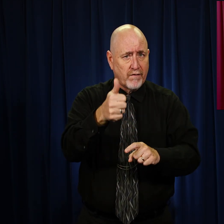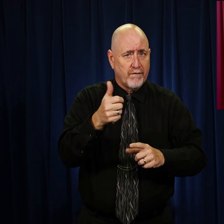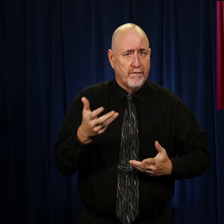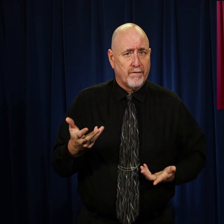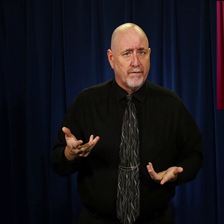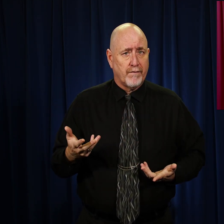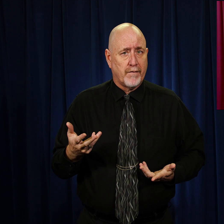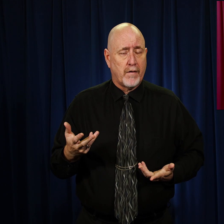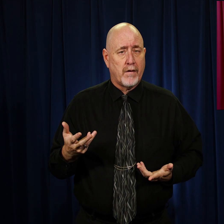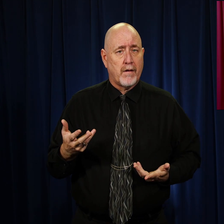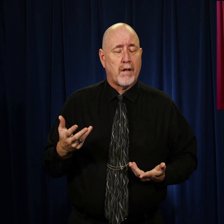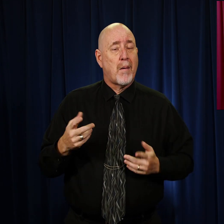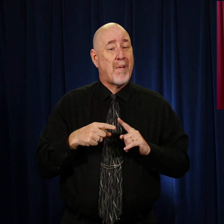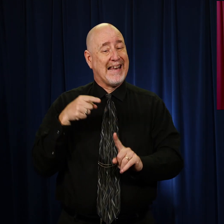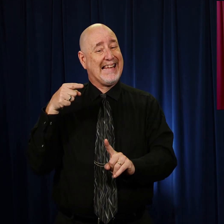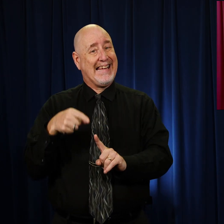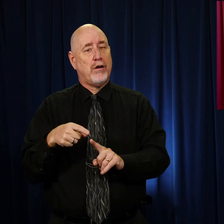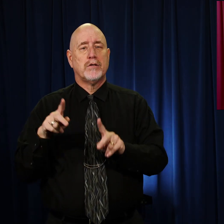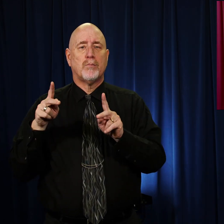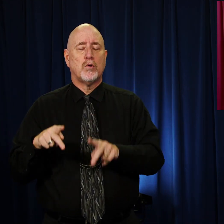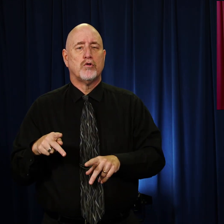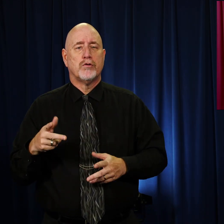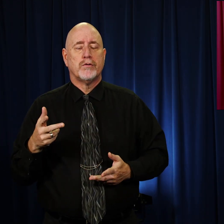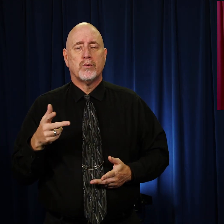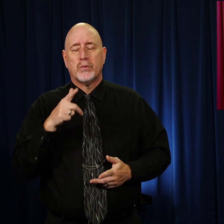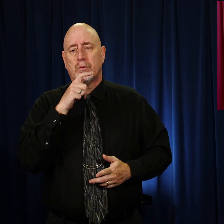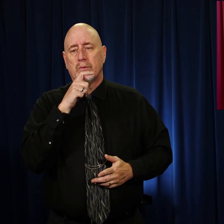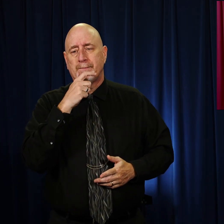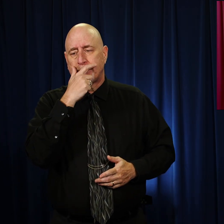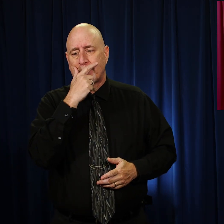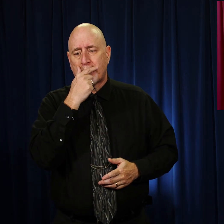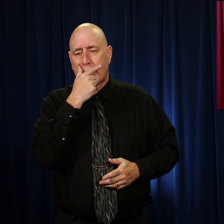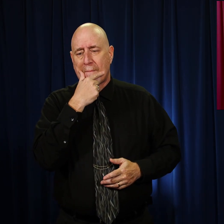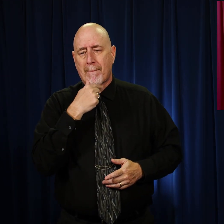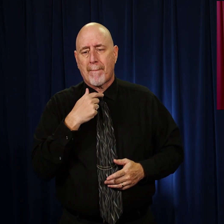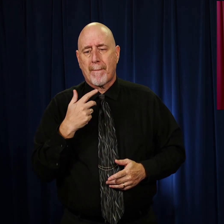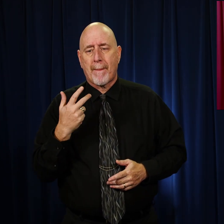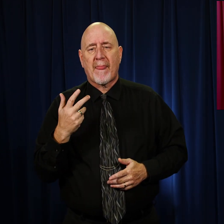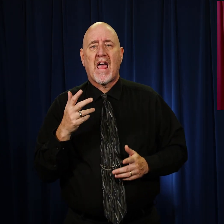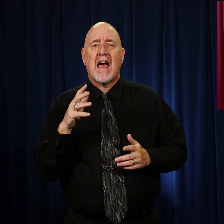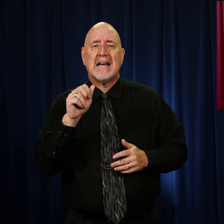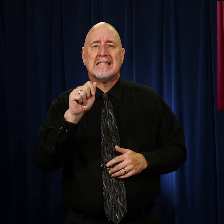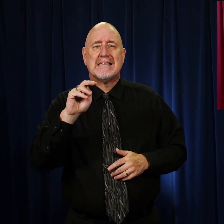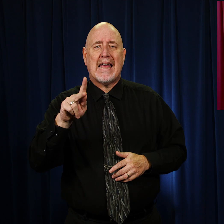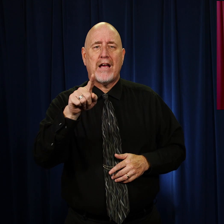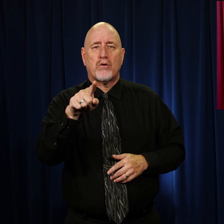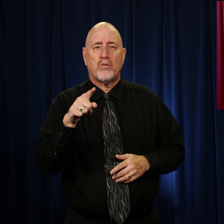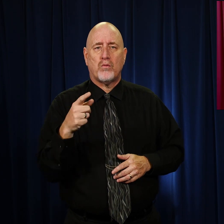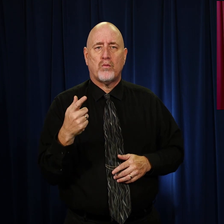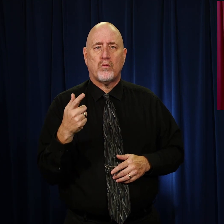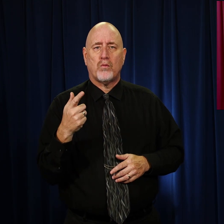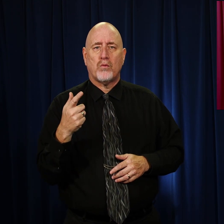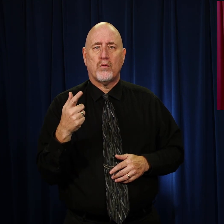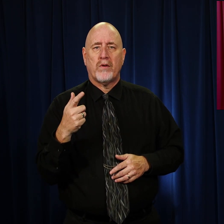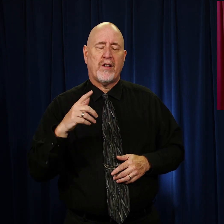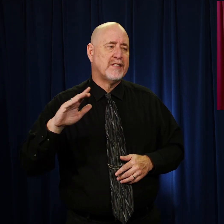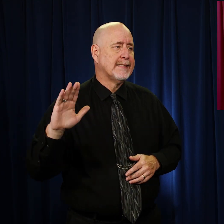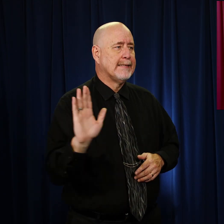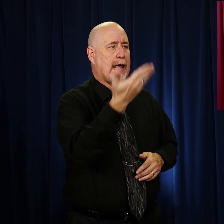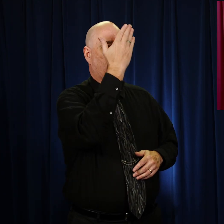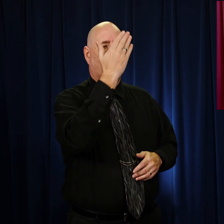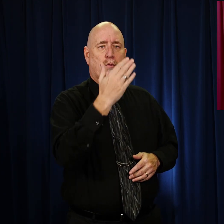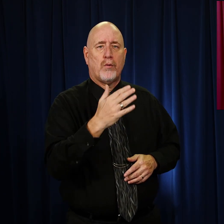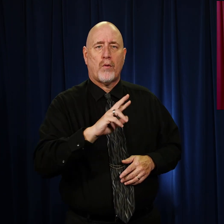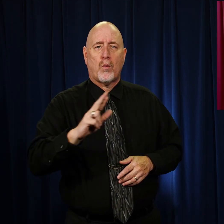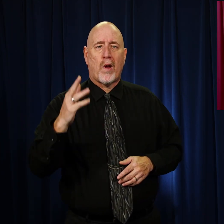yourself. But here is a person that is attacking you in some way. They're slapping you